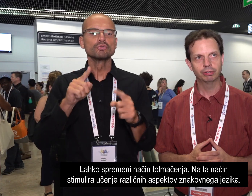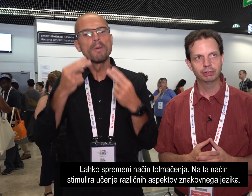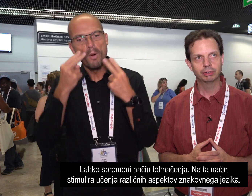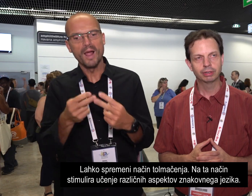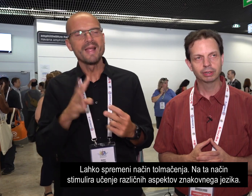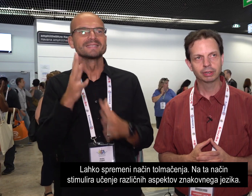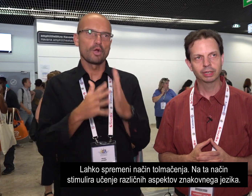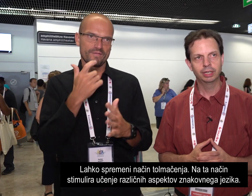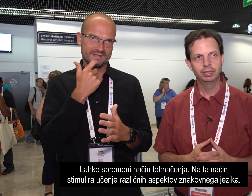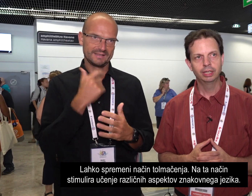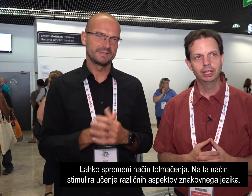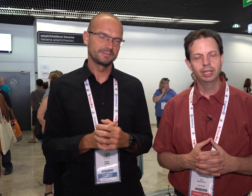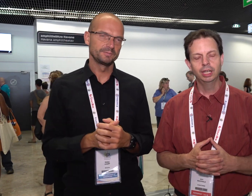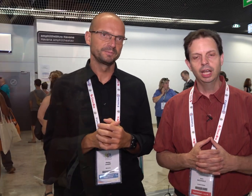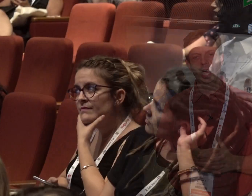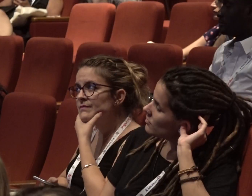language.